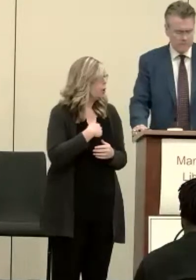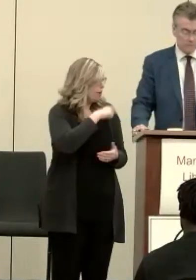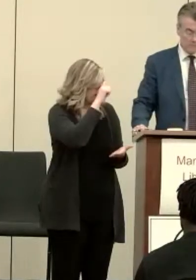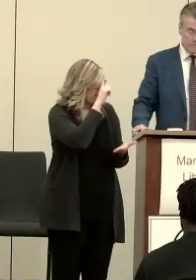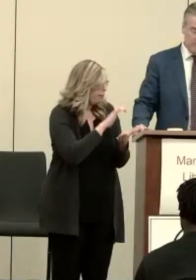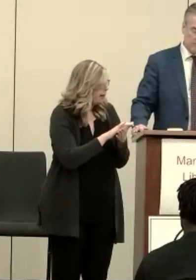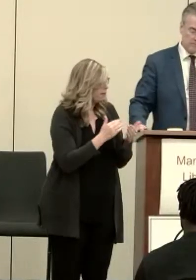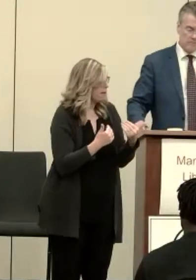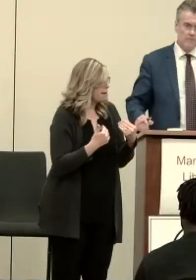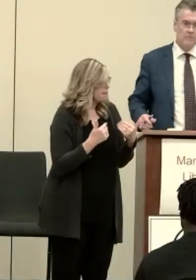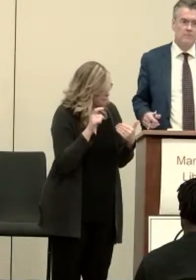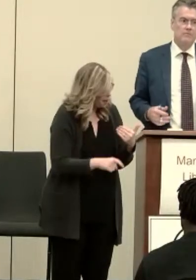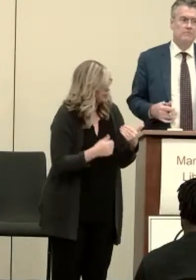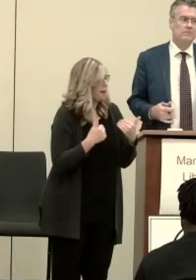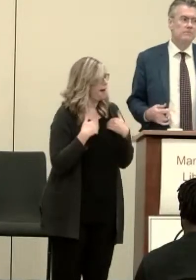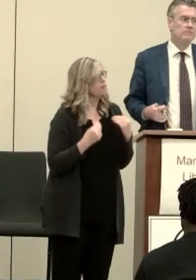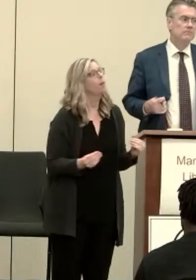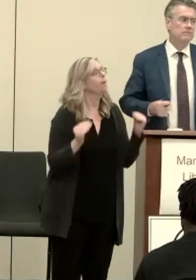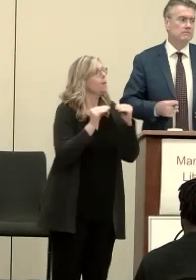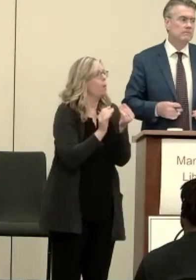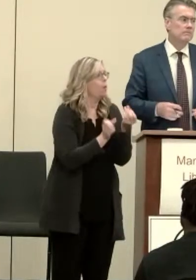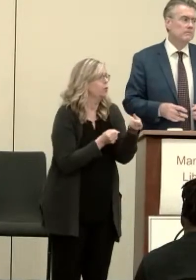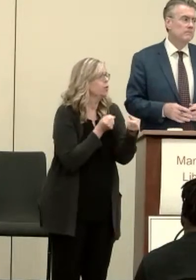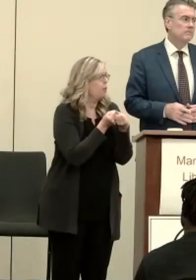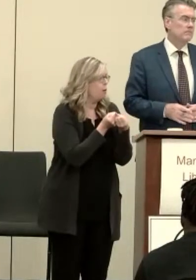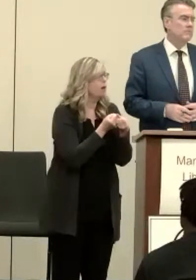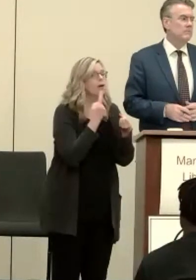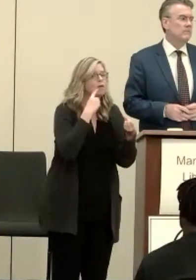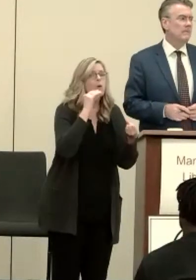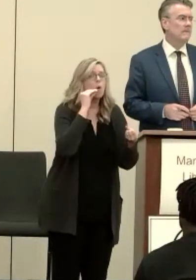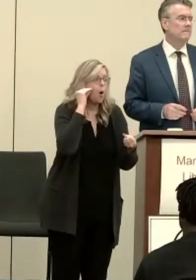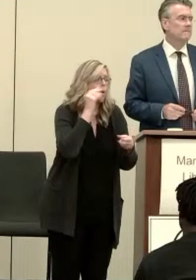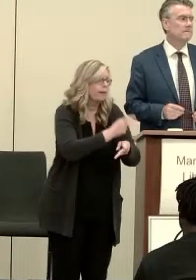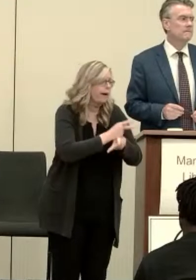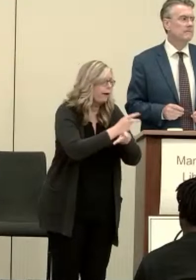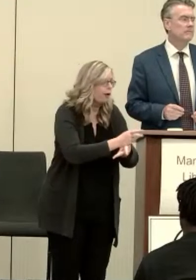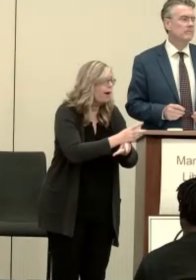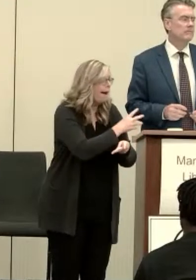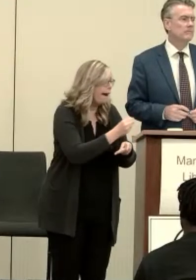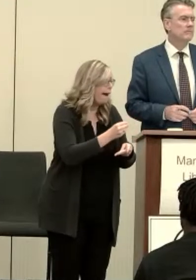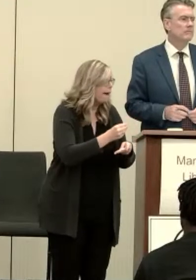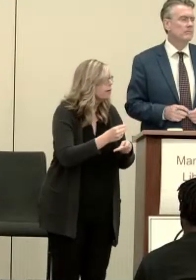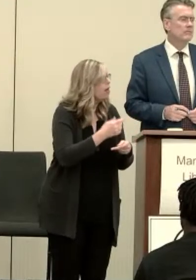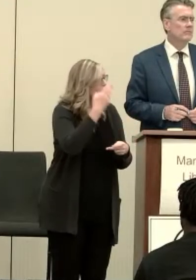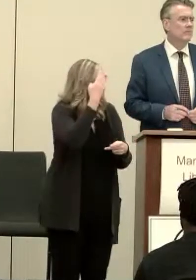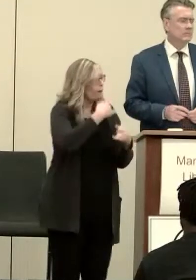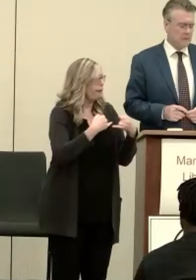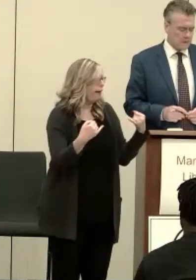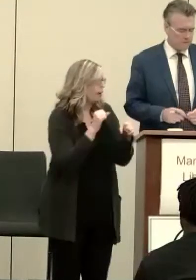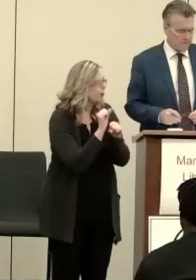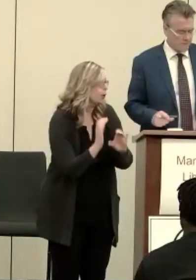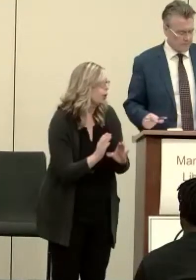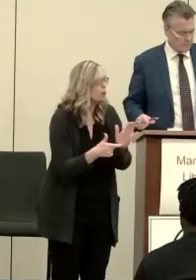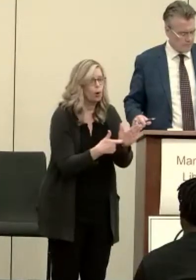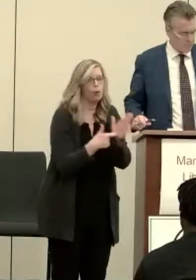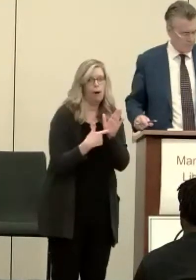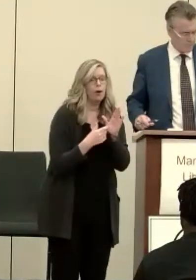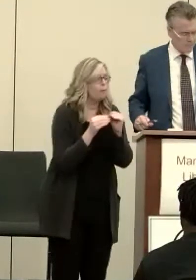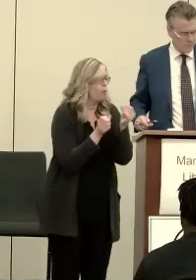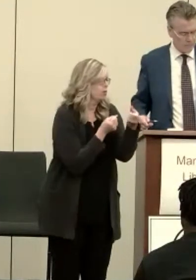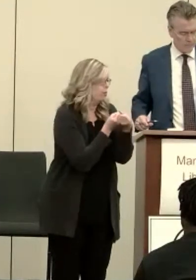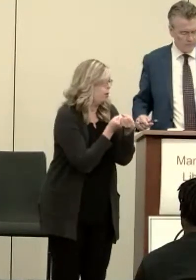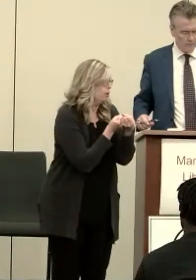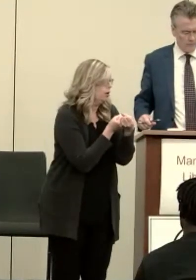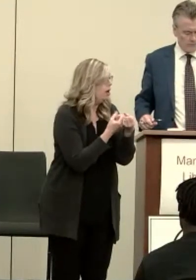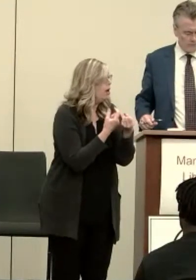we have to have increased support for all home care and all frontline workers. And that means quality of life as well,